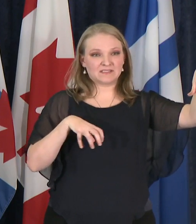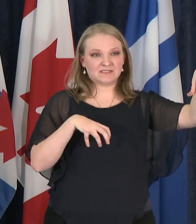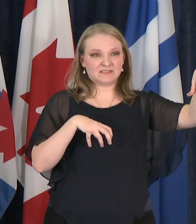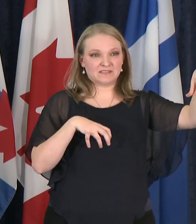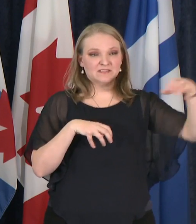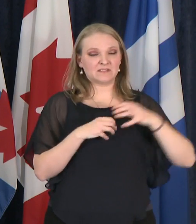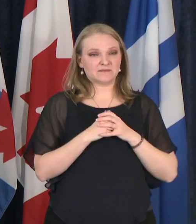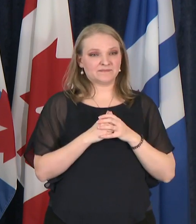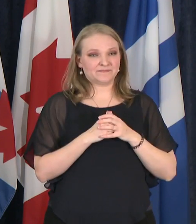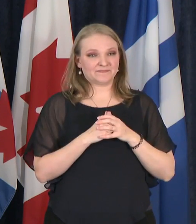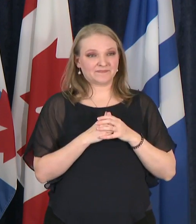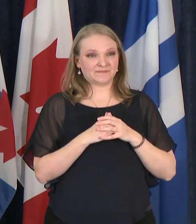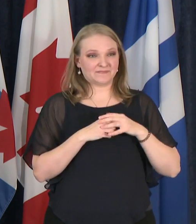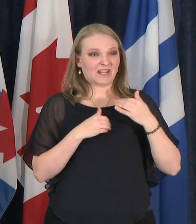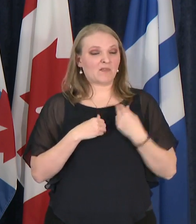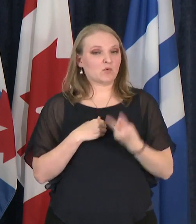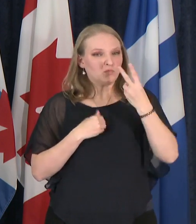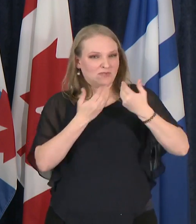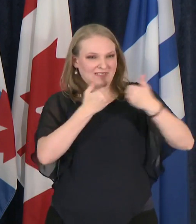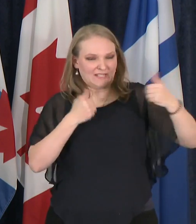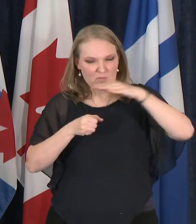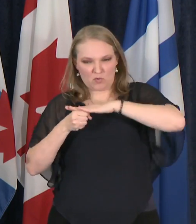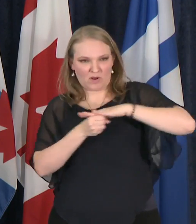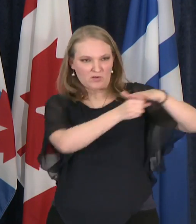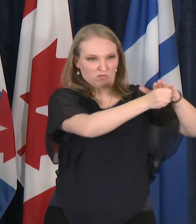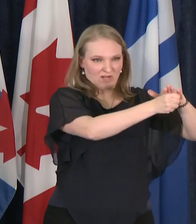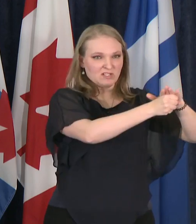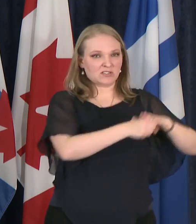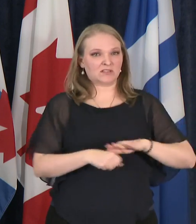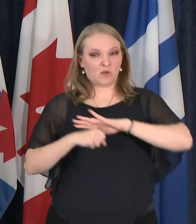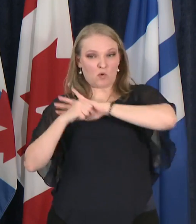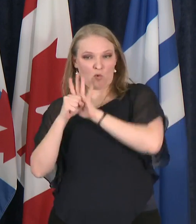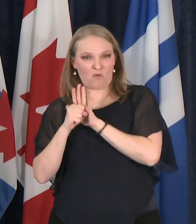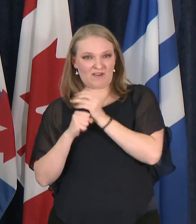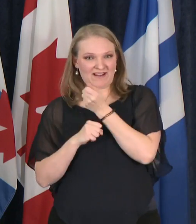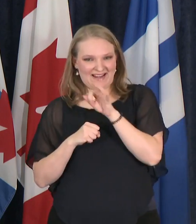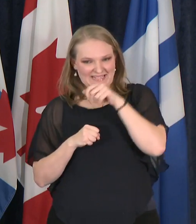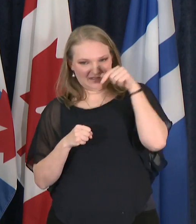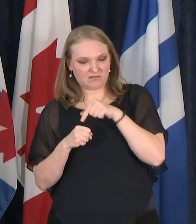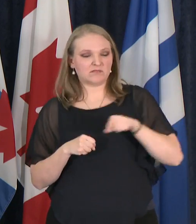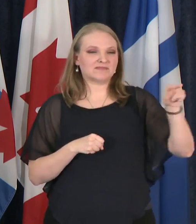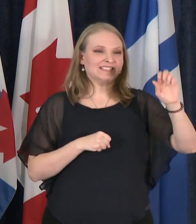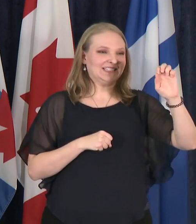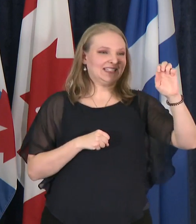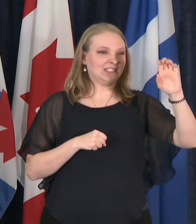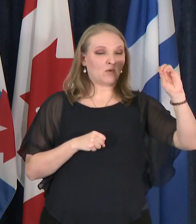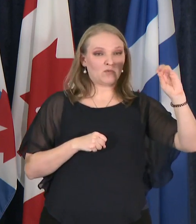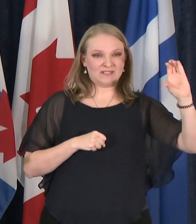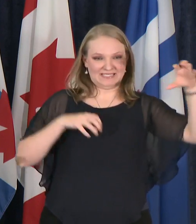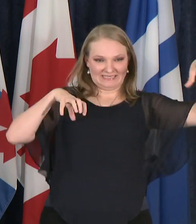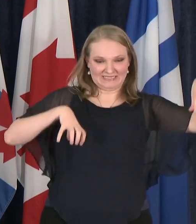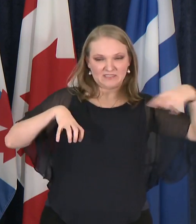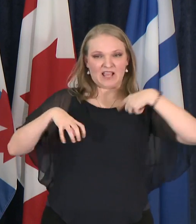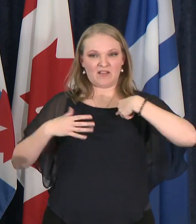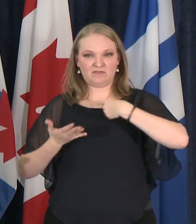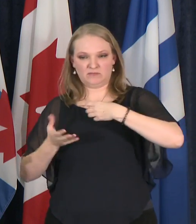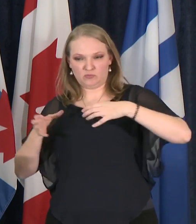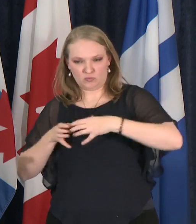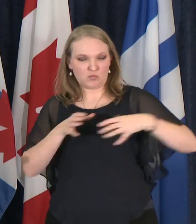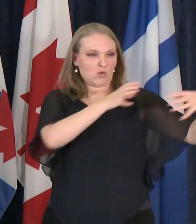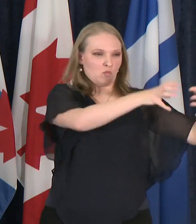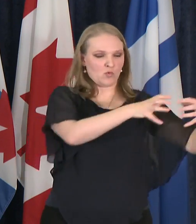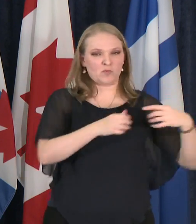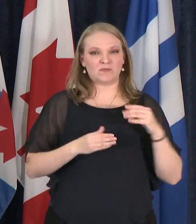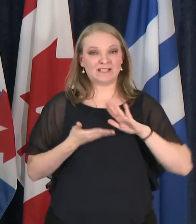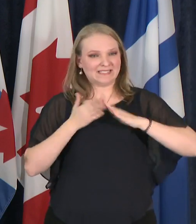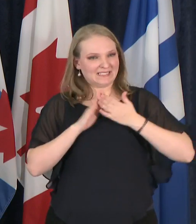force. They're working in 2 separate locations. Both of those functions are happening. They're well coordinated. The city is nimble and